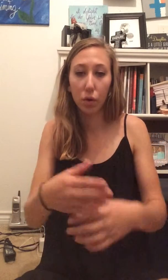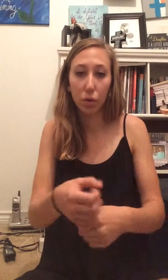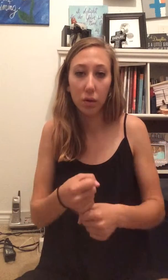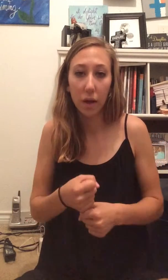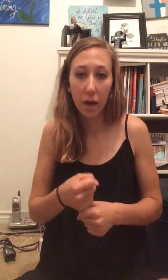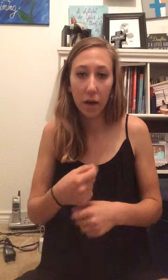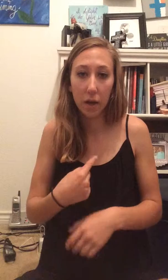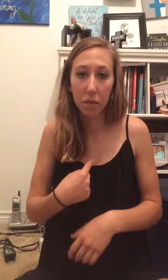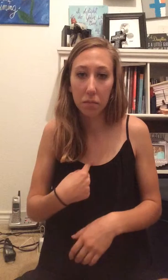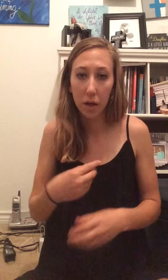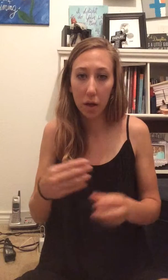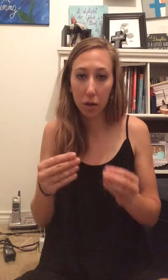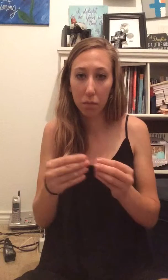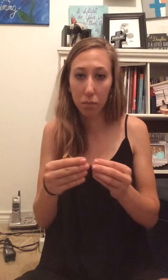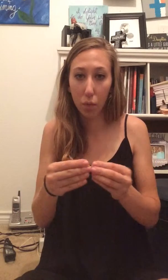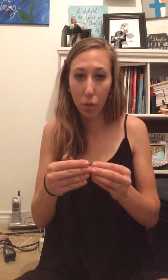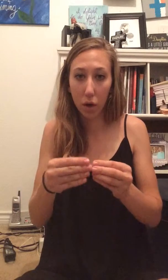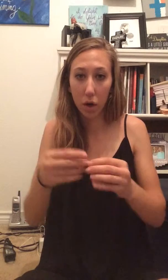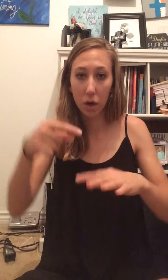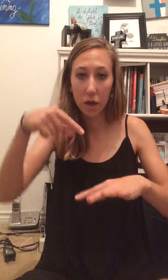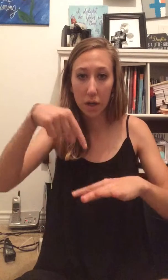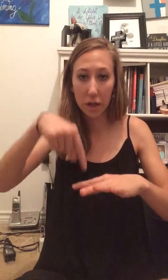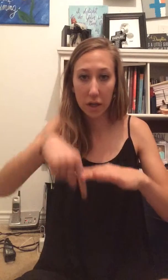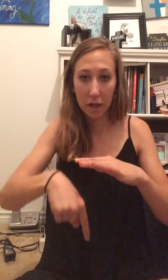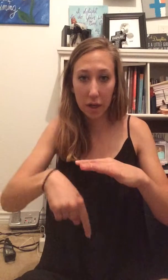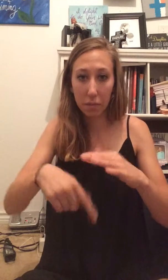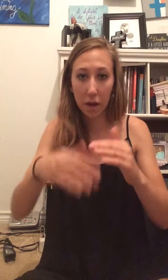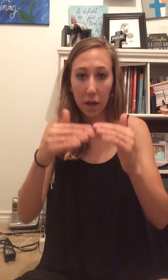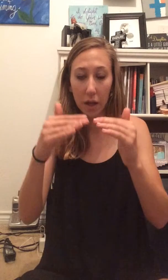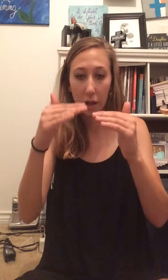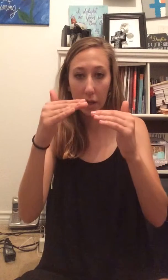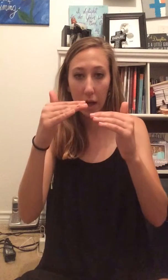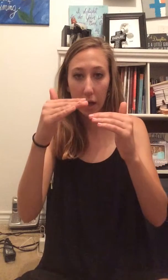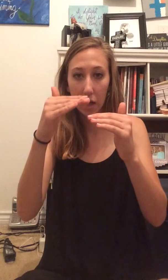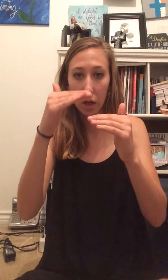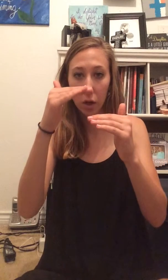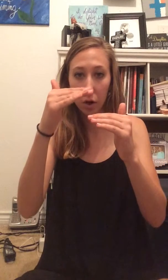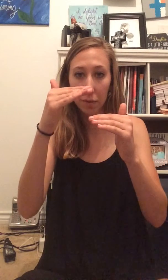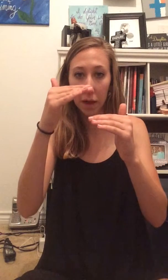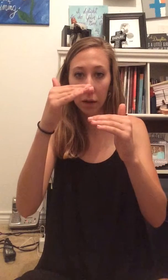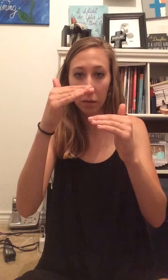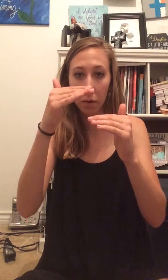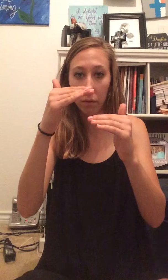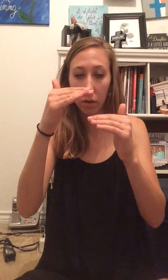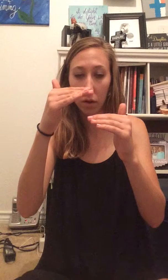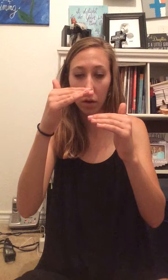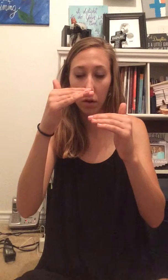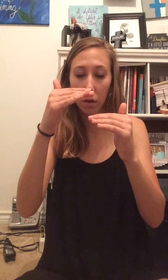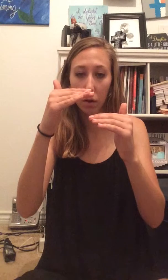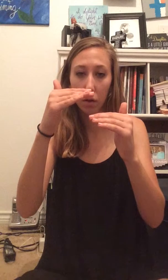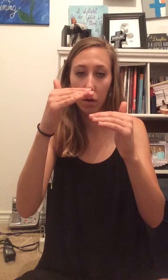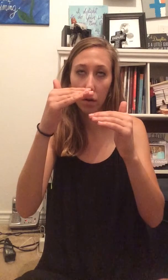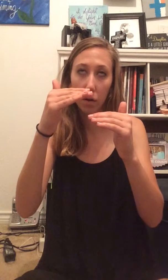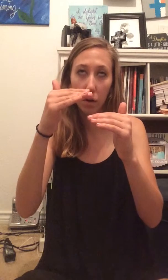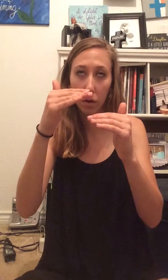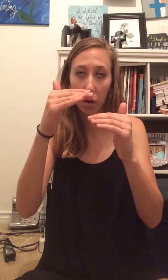so take me more deep than the dominant hands above the non